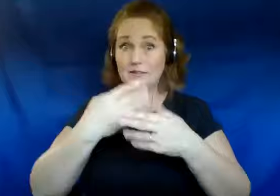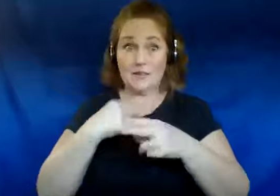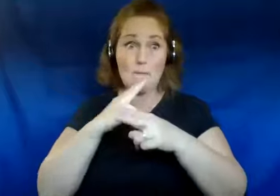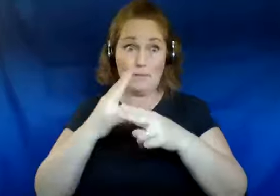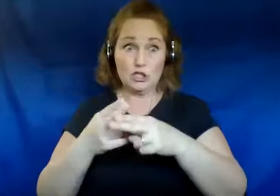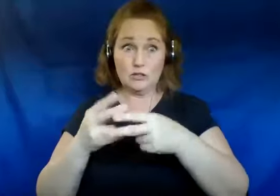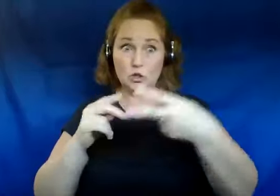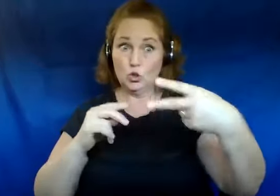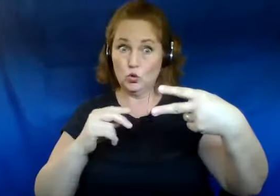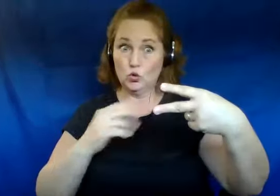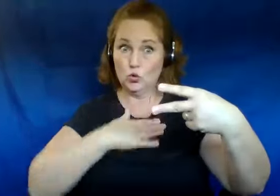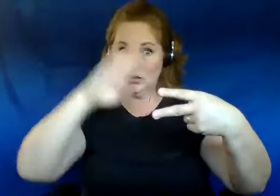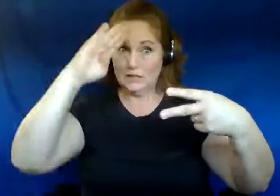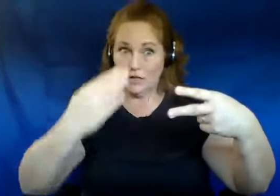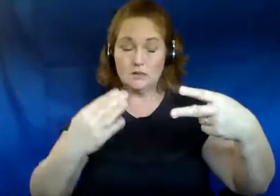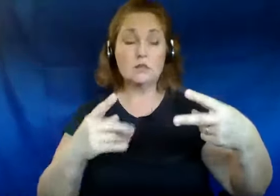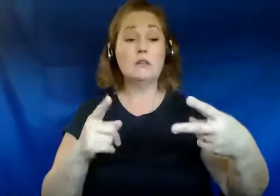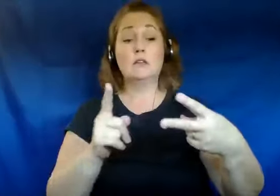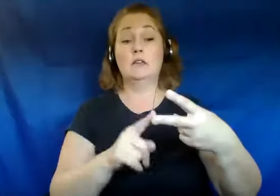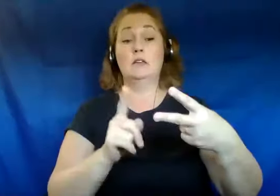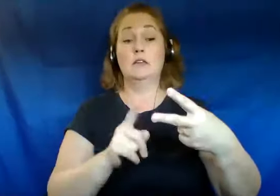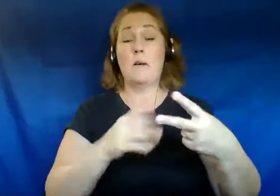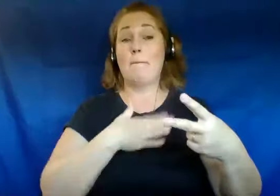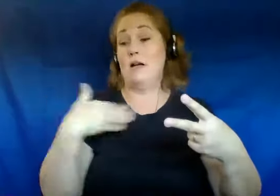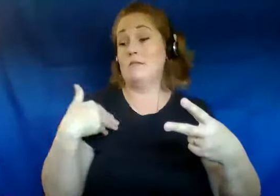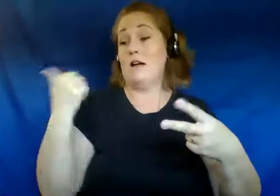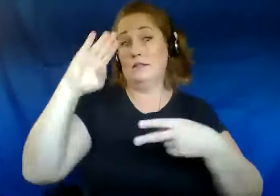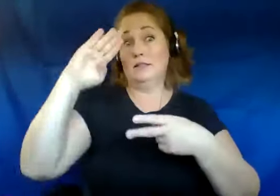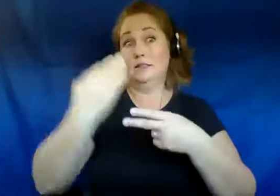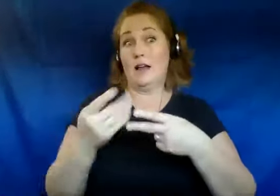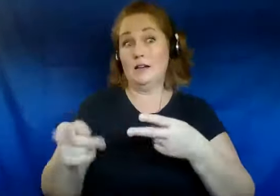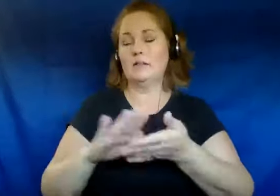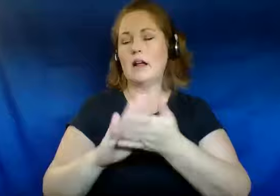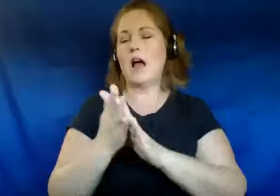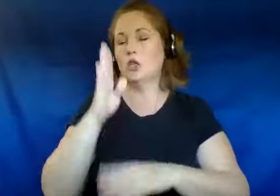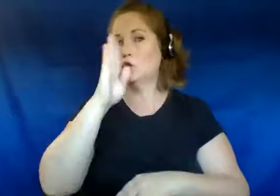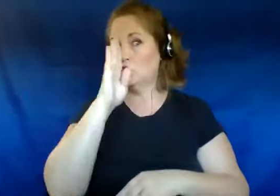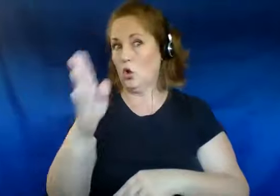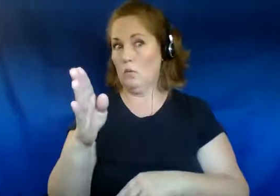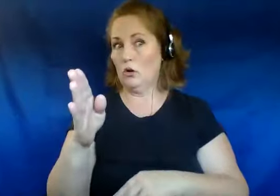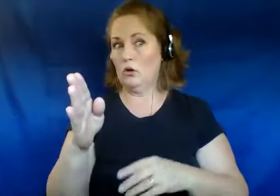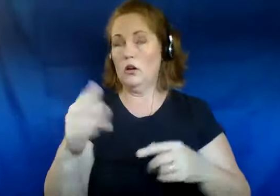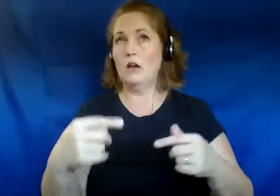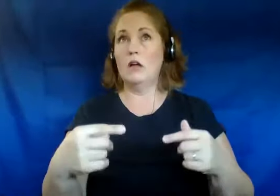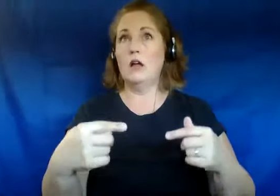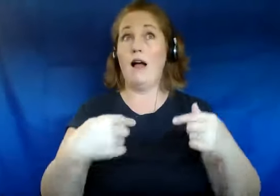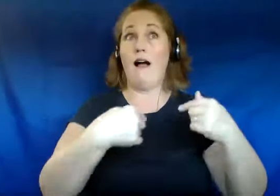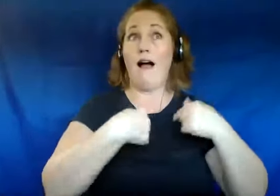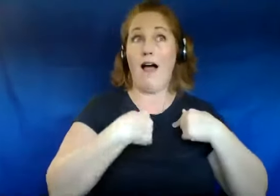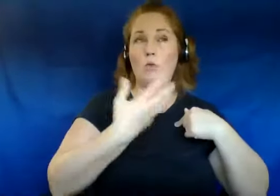My youngest son got sober when I was 6.5 years